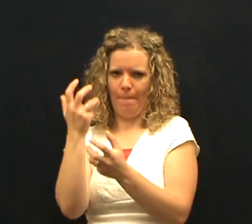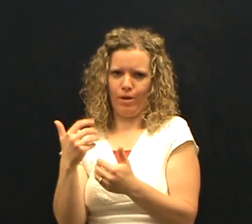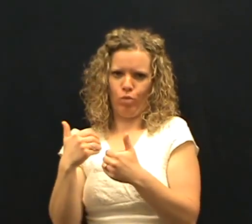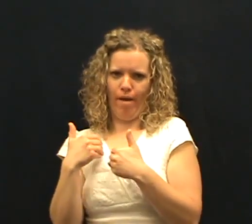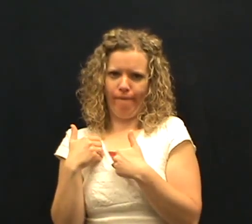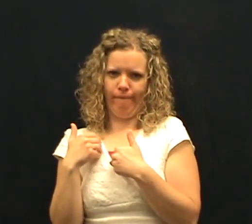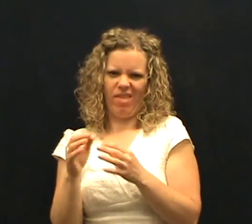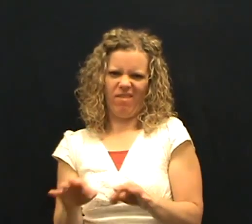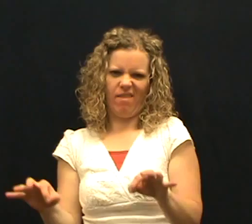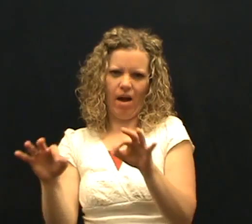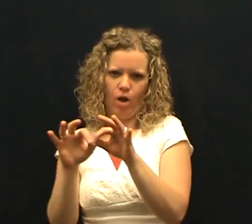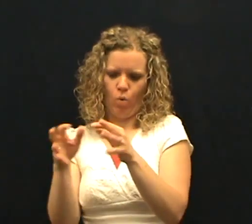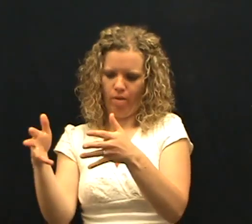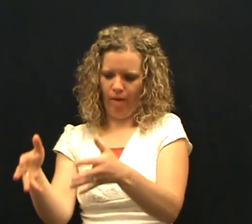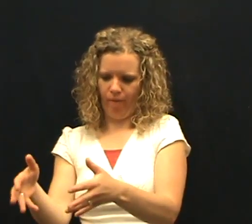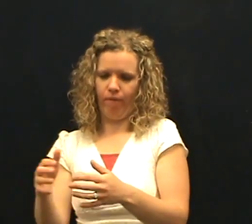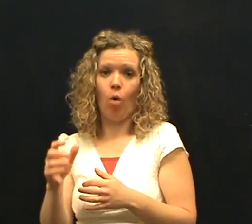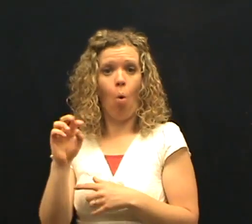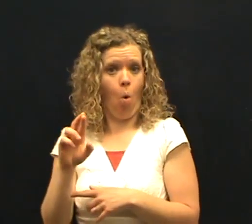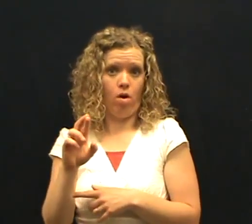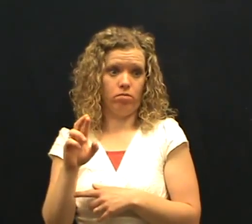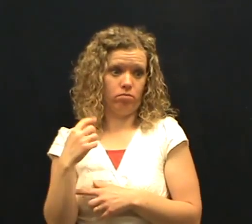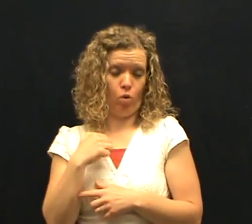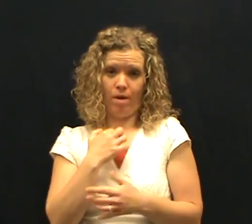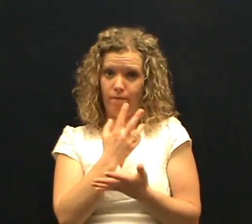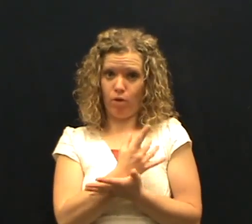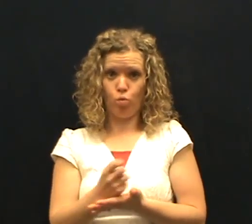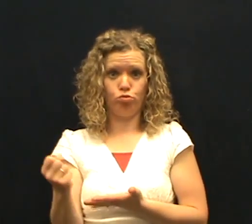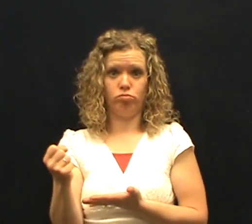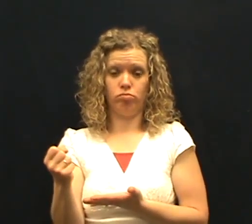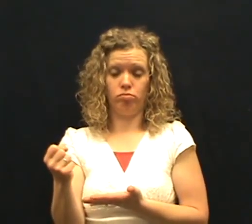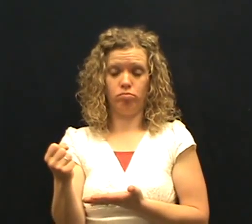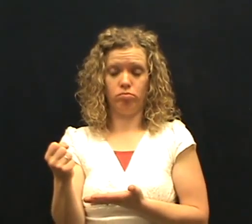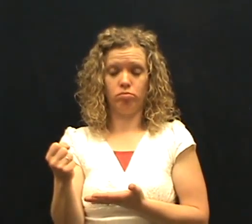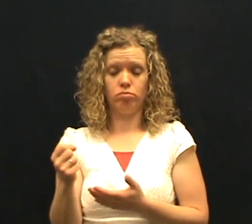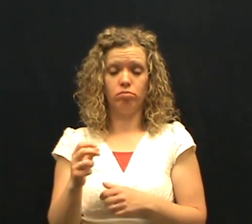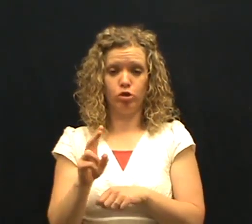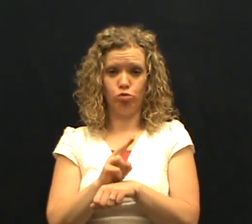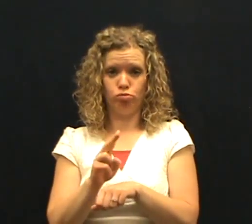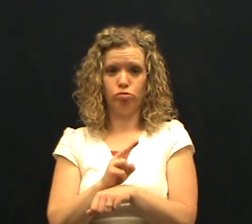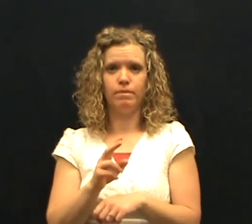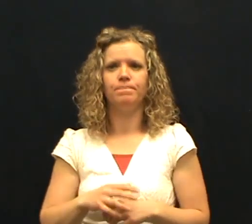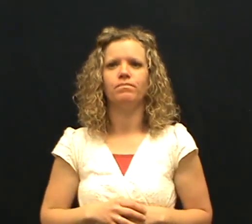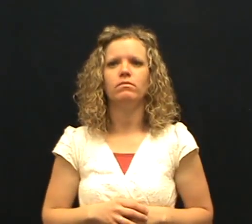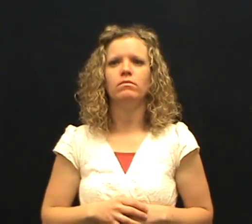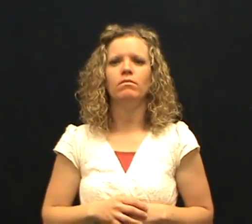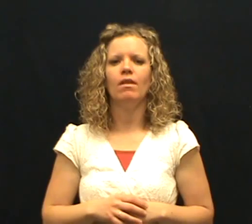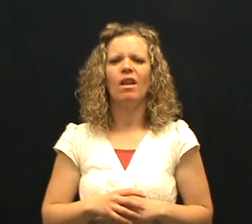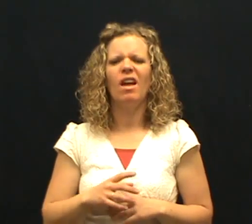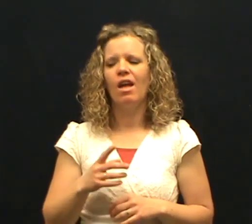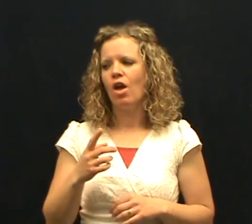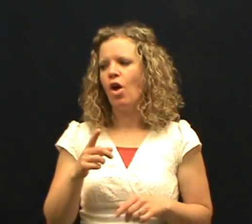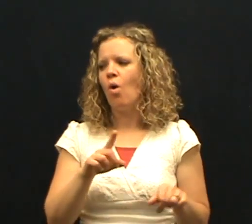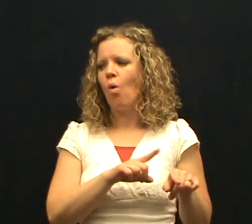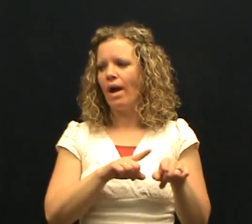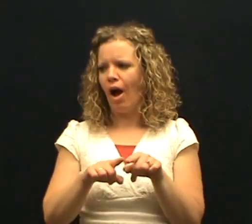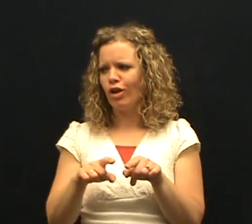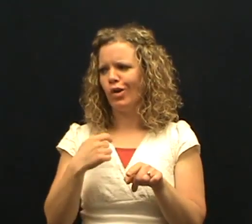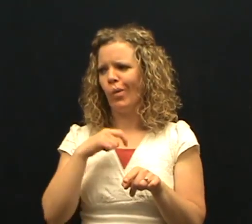and or that we used out of inventory. And then we have to know where these things go and which